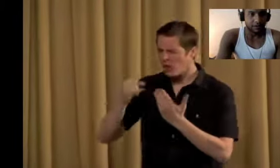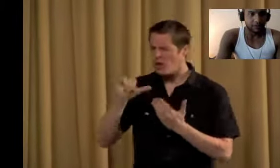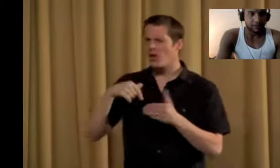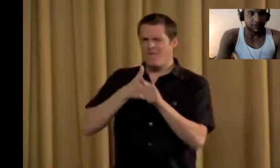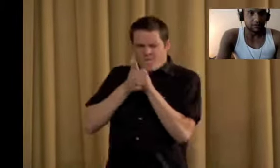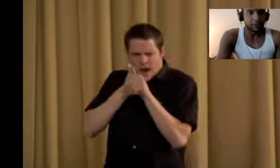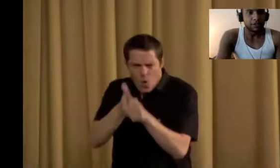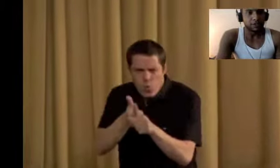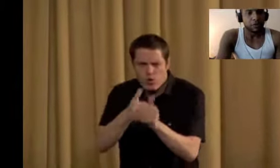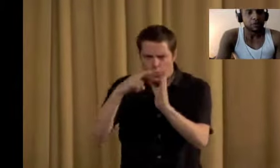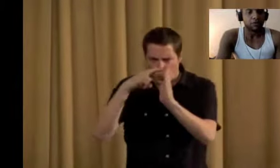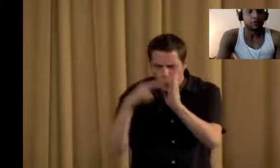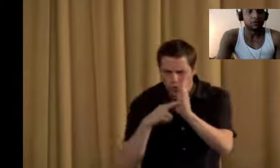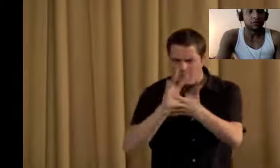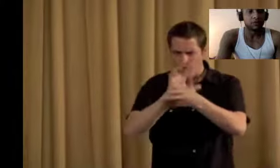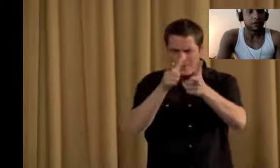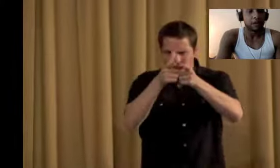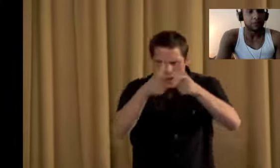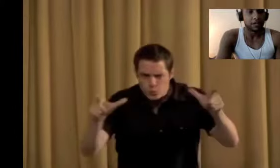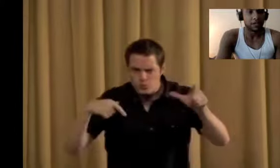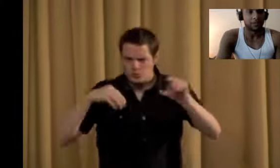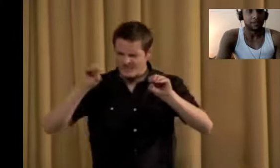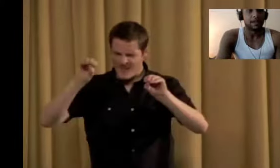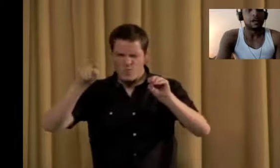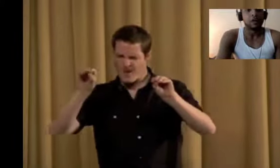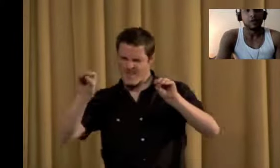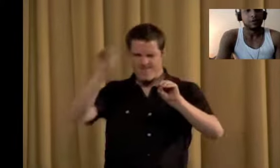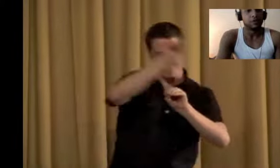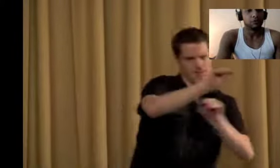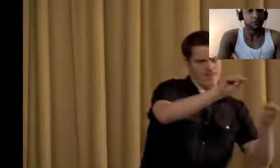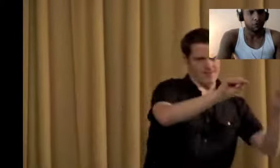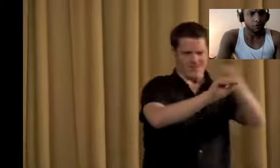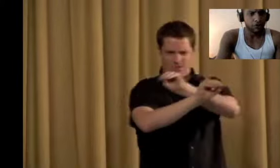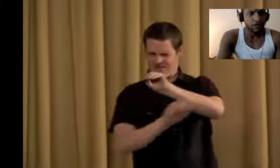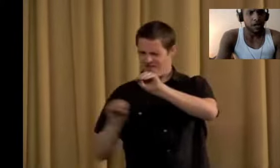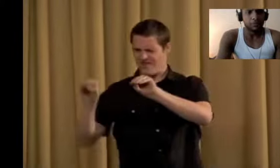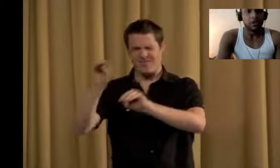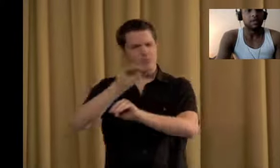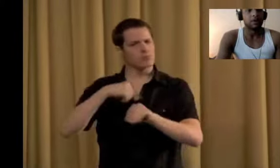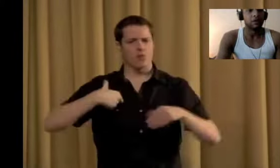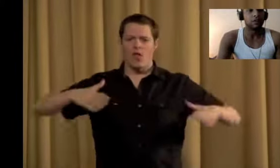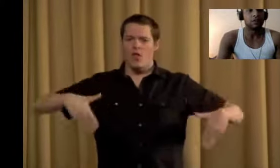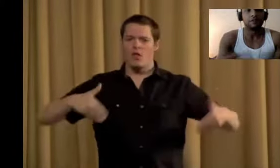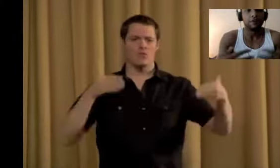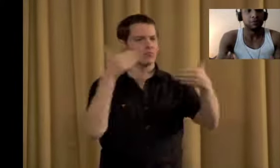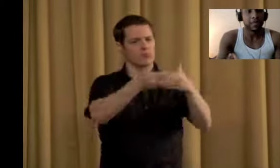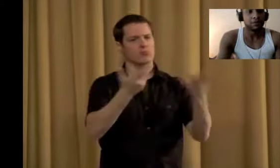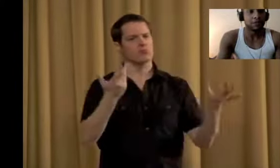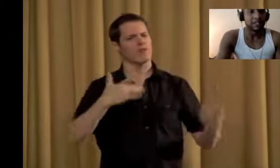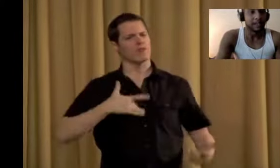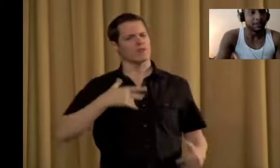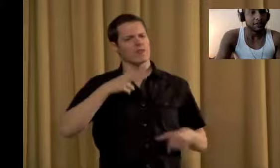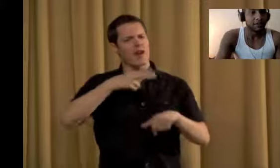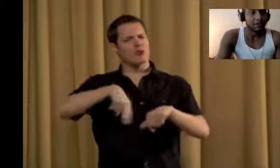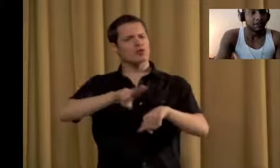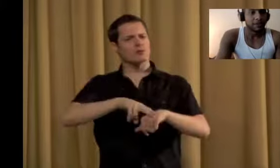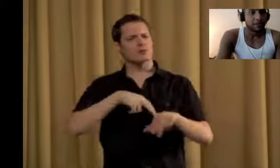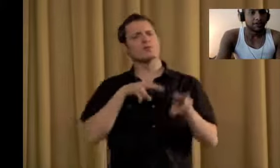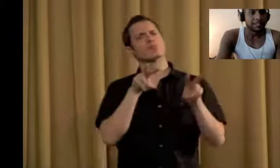know. So I struggled to start my project with that. Following the rules, putting in all of the film language together, it just